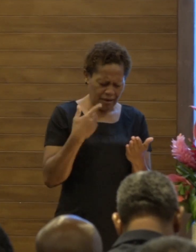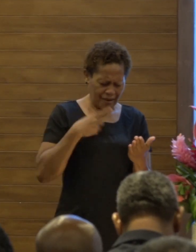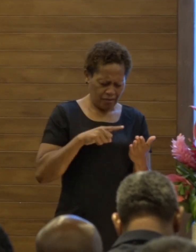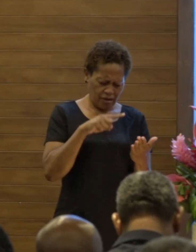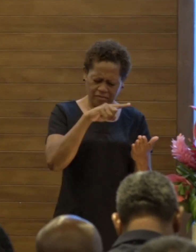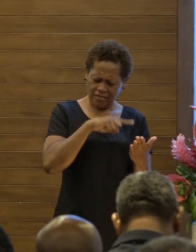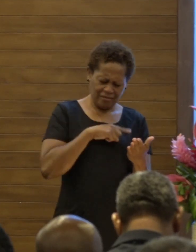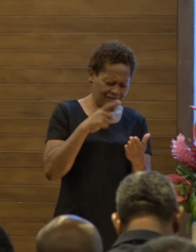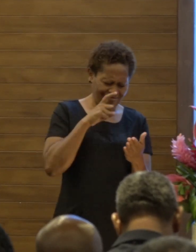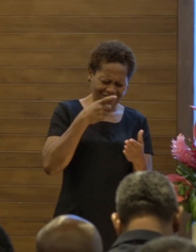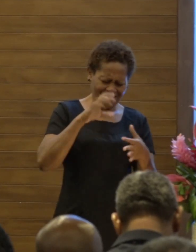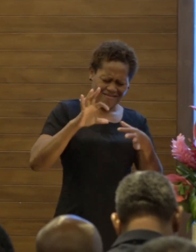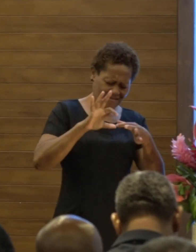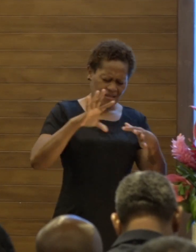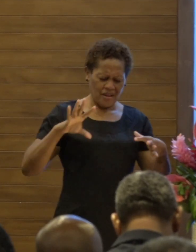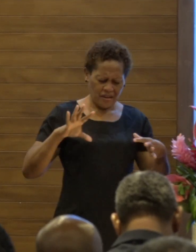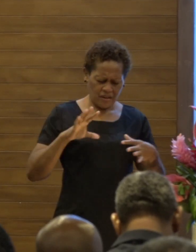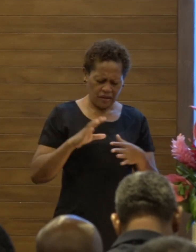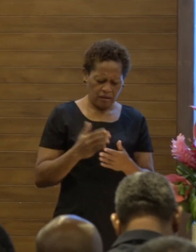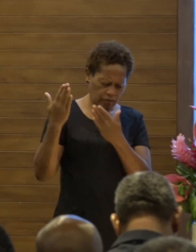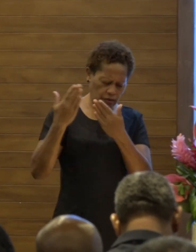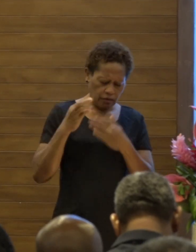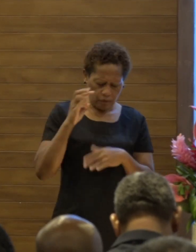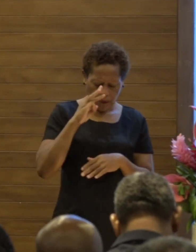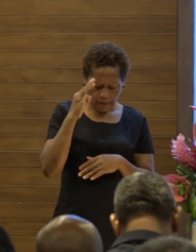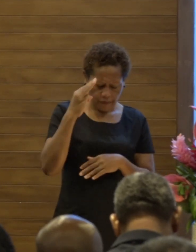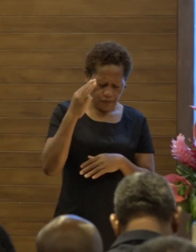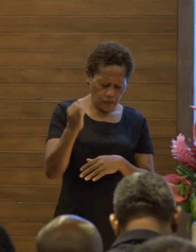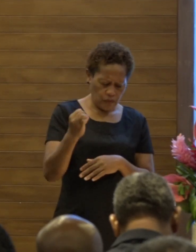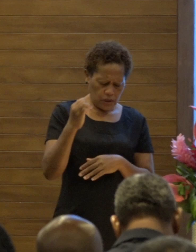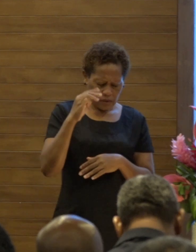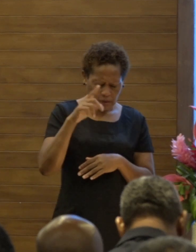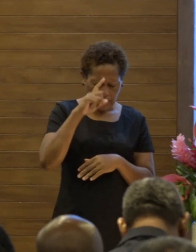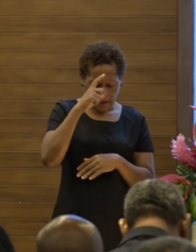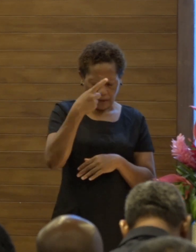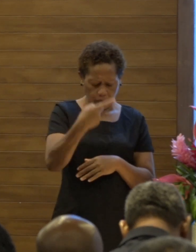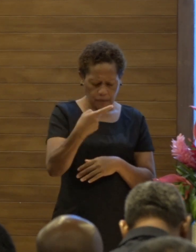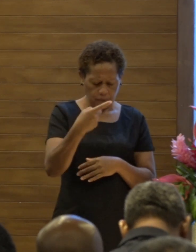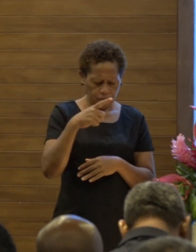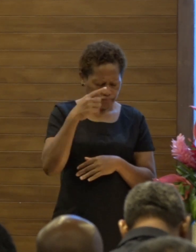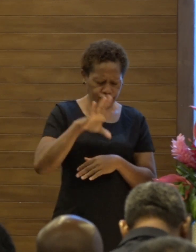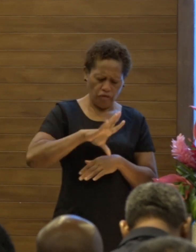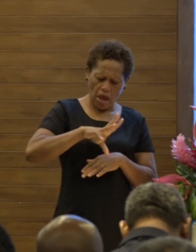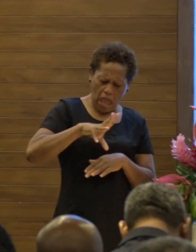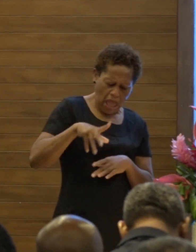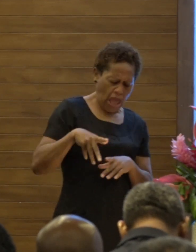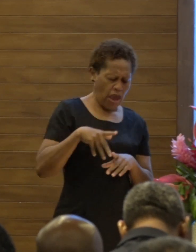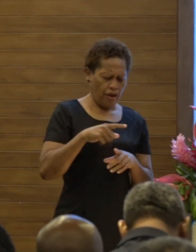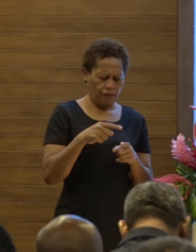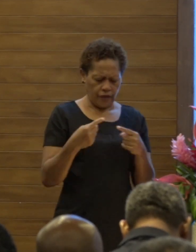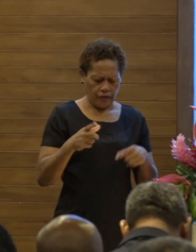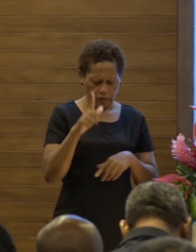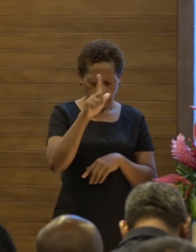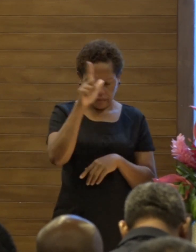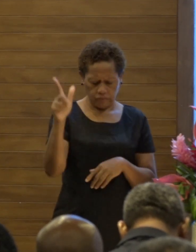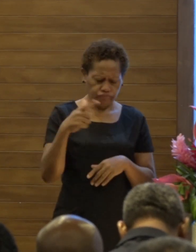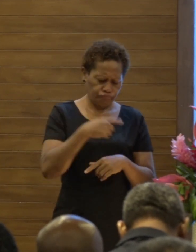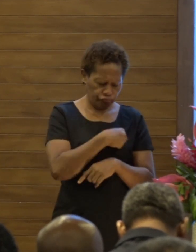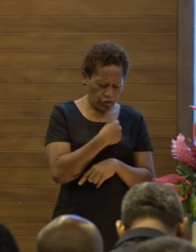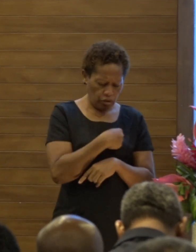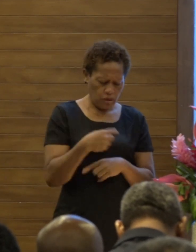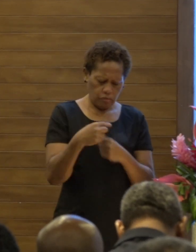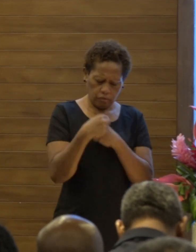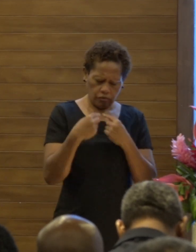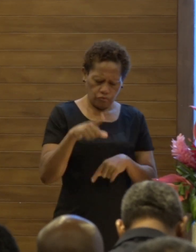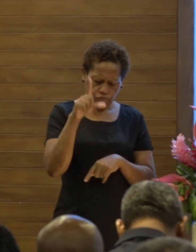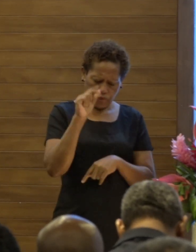you. You are the giver of wisdom, the giver of understanding, the giver of everything. And we commit whatever we do to